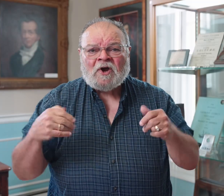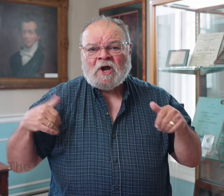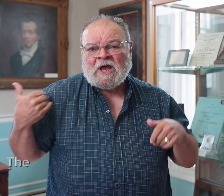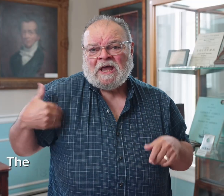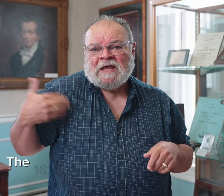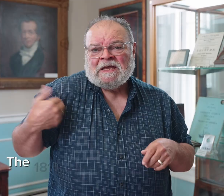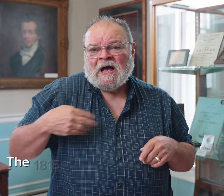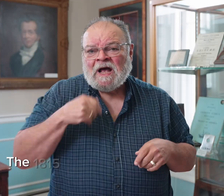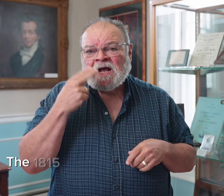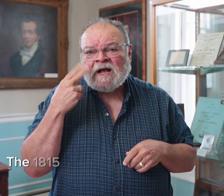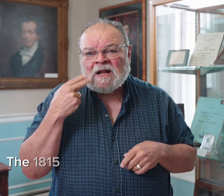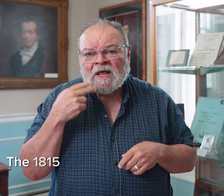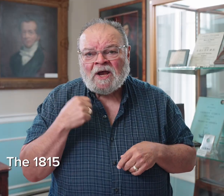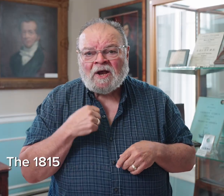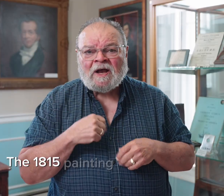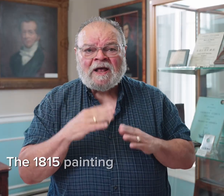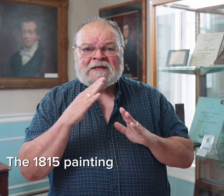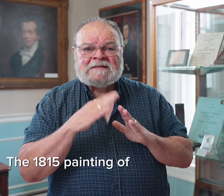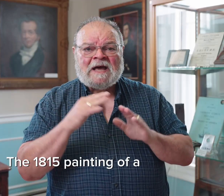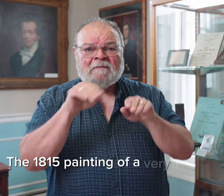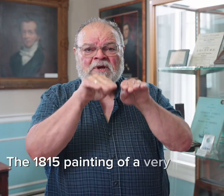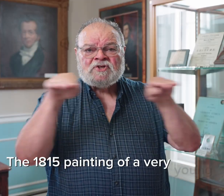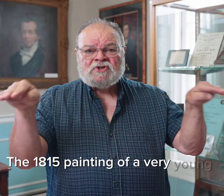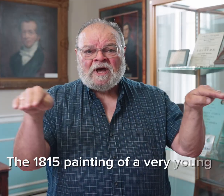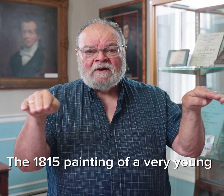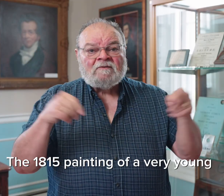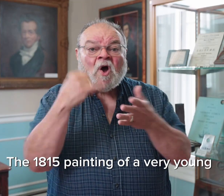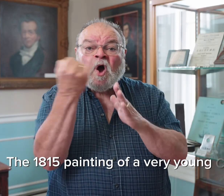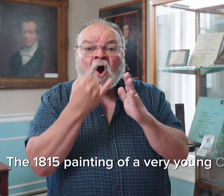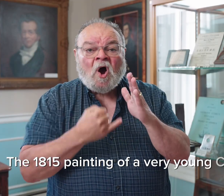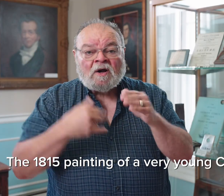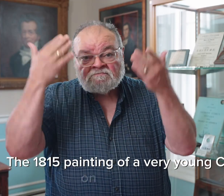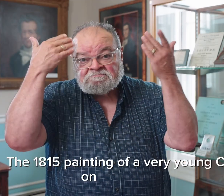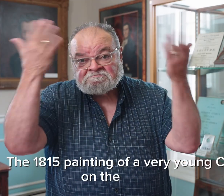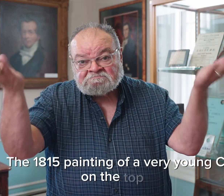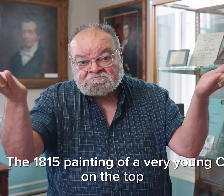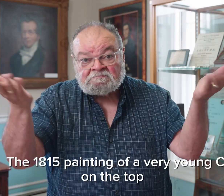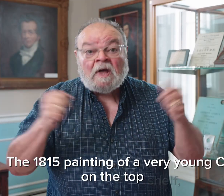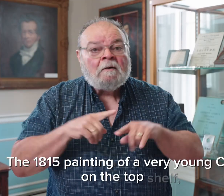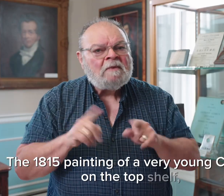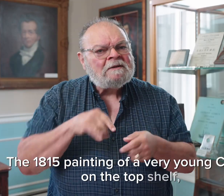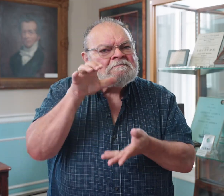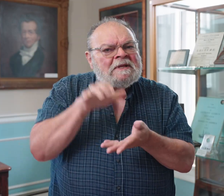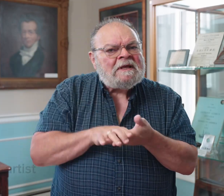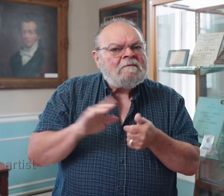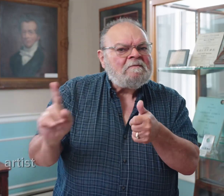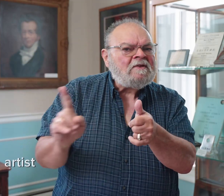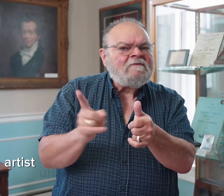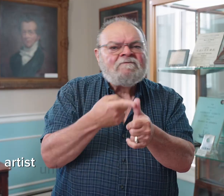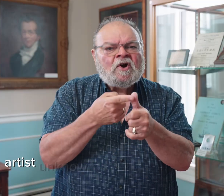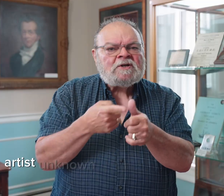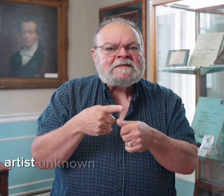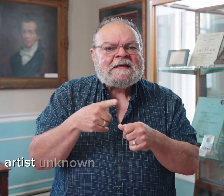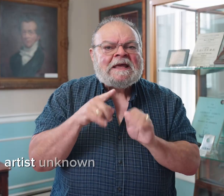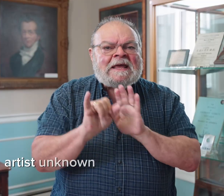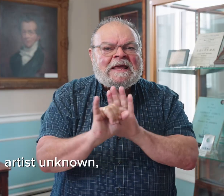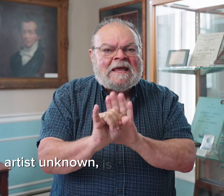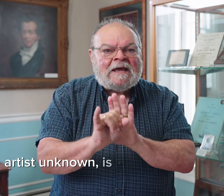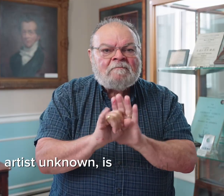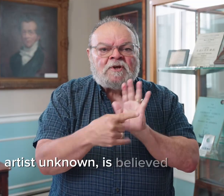The 1815 painting of a very young Clerc on the top shelf, artist unknown, is believed to